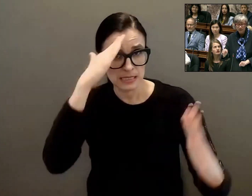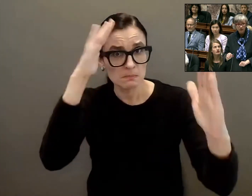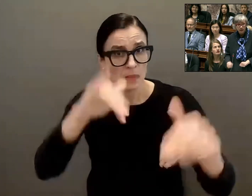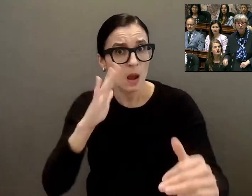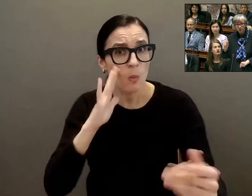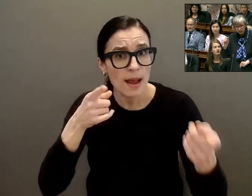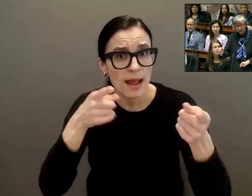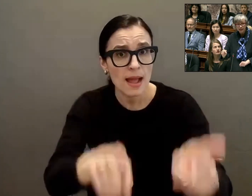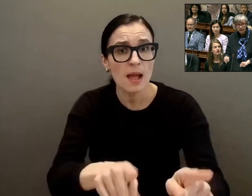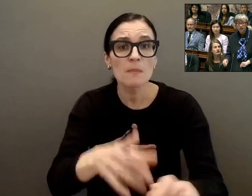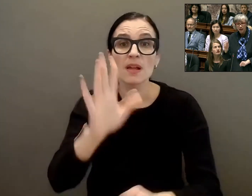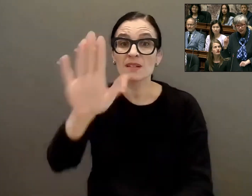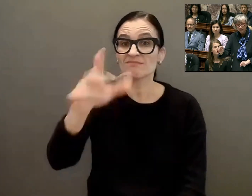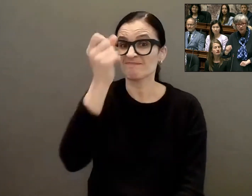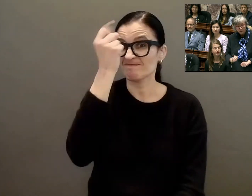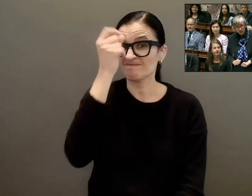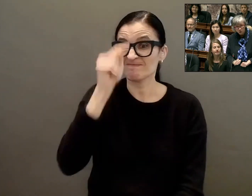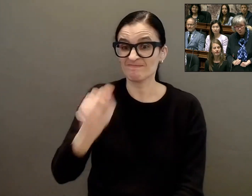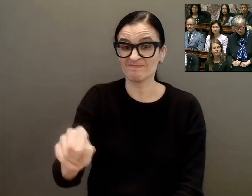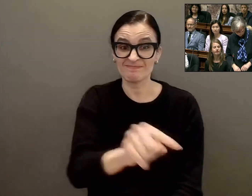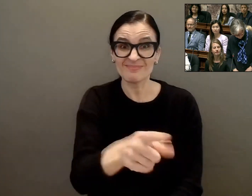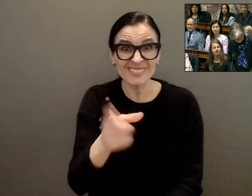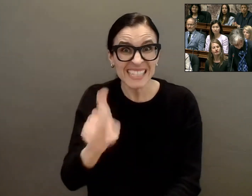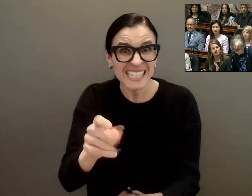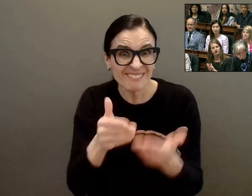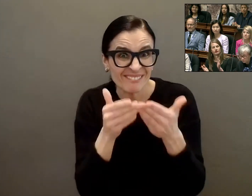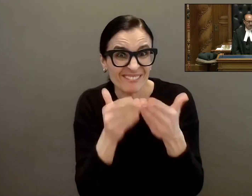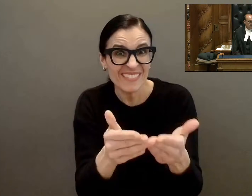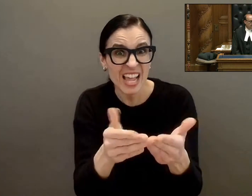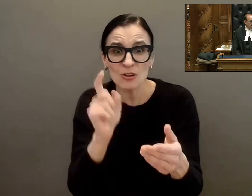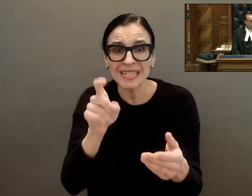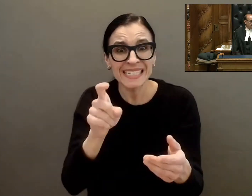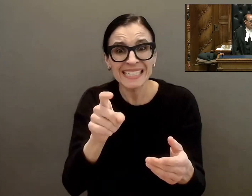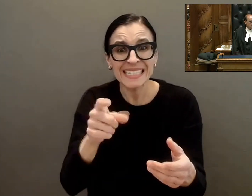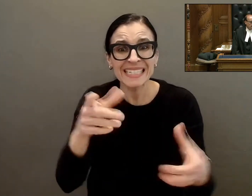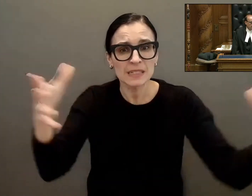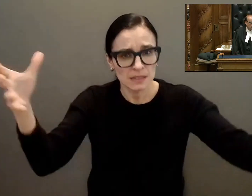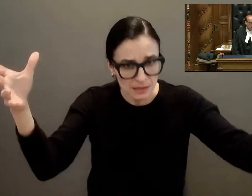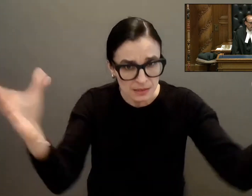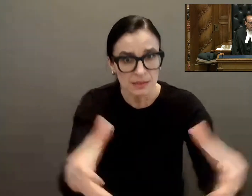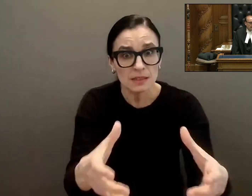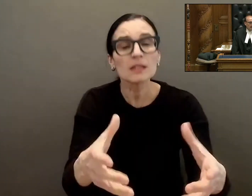to be at the table to get a deal and get things back to normal.